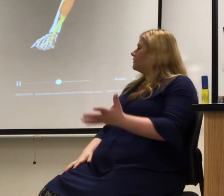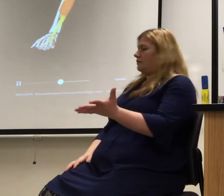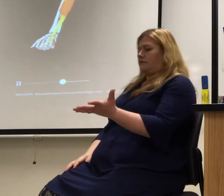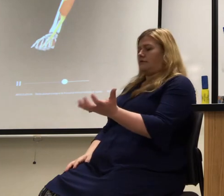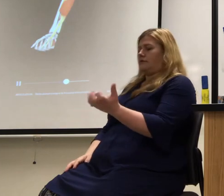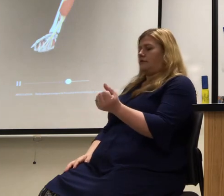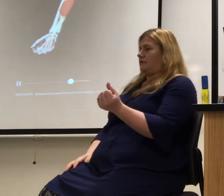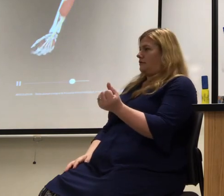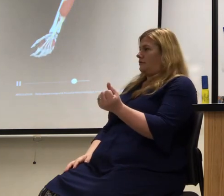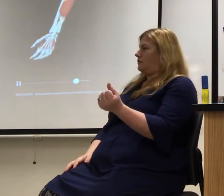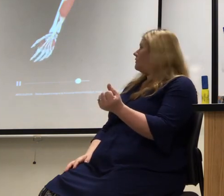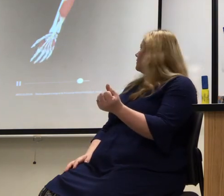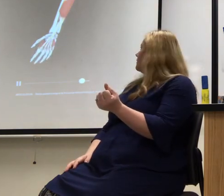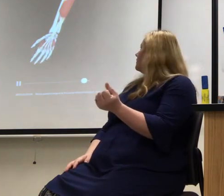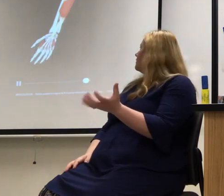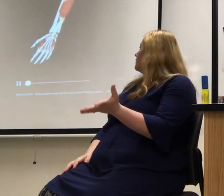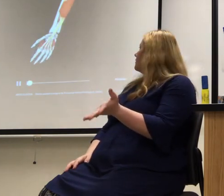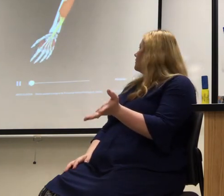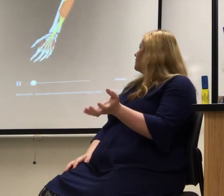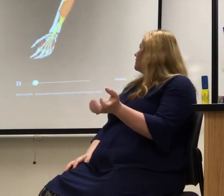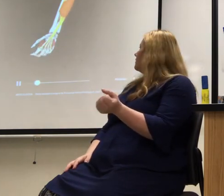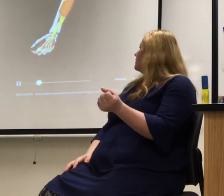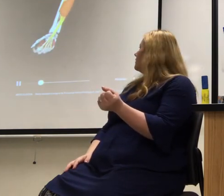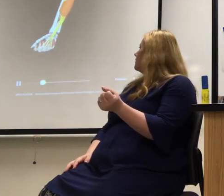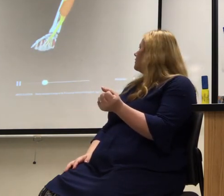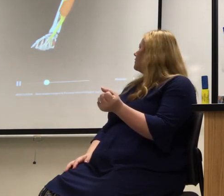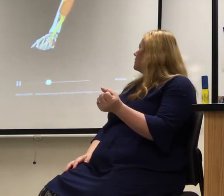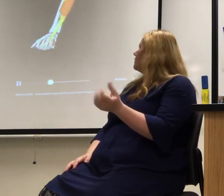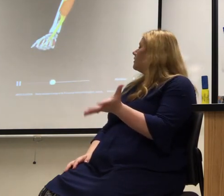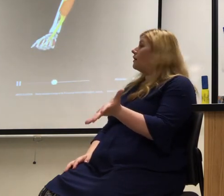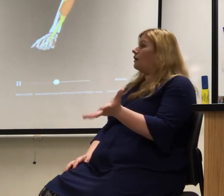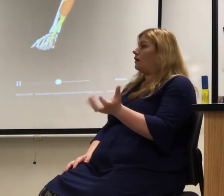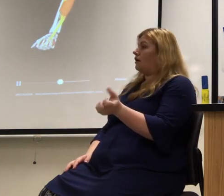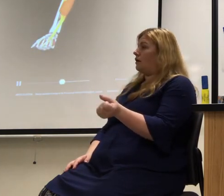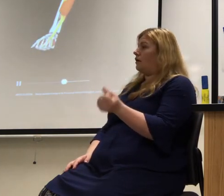That's flexed fingers. But you can also flex the wrist.